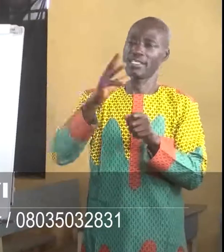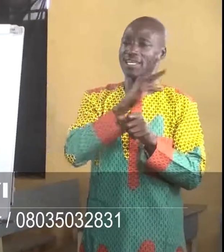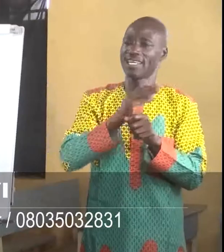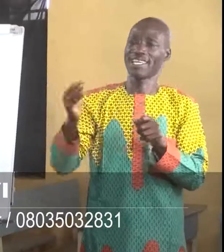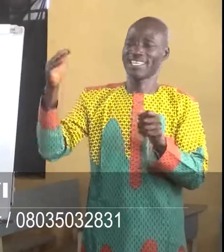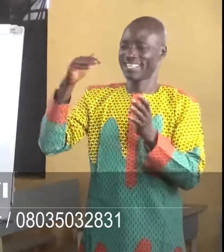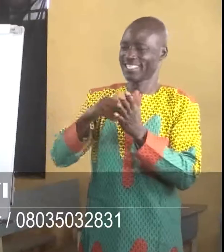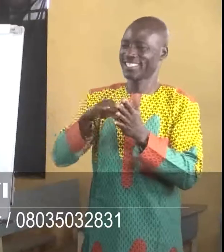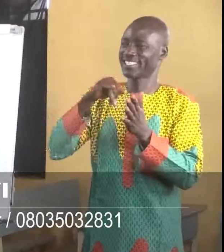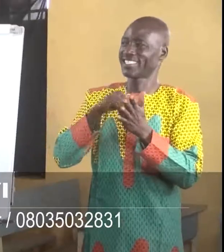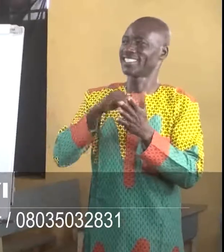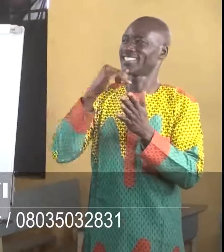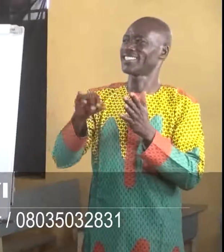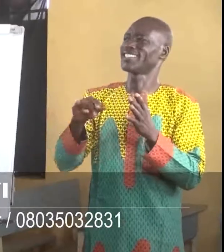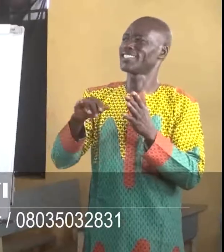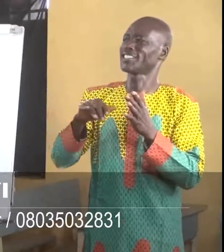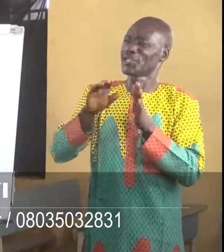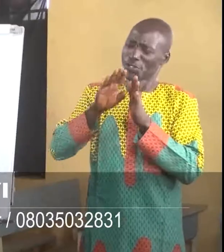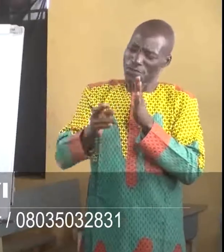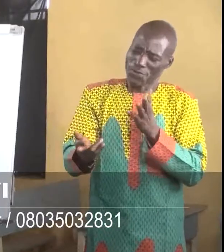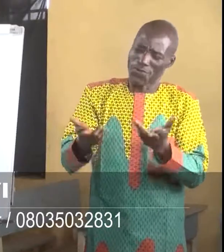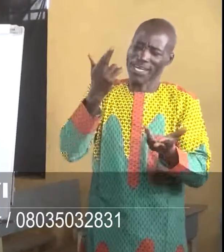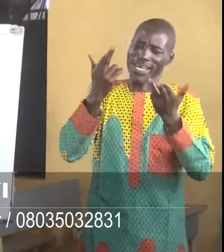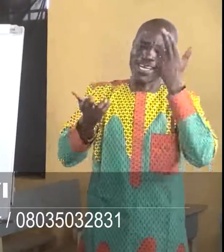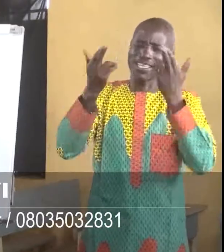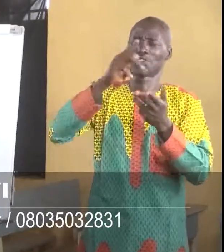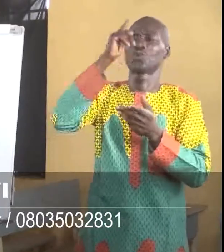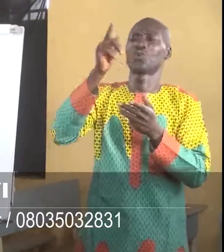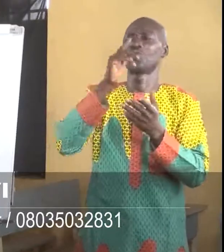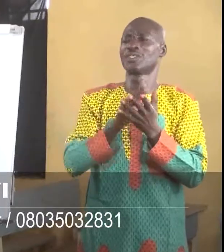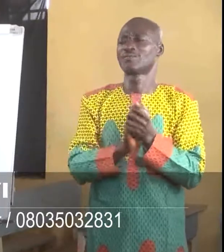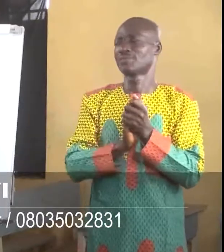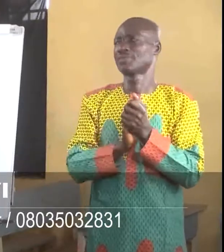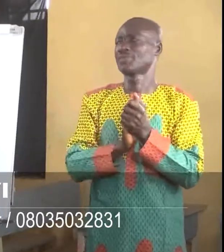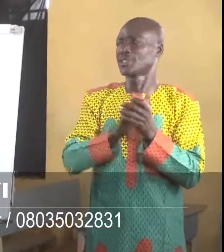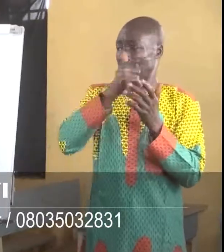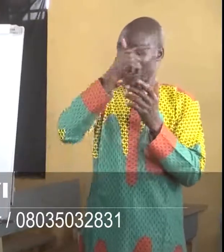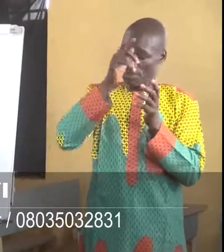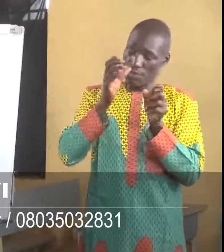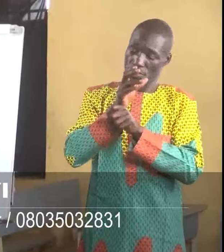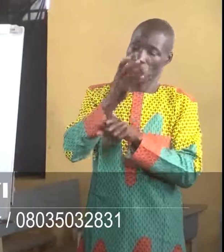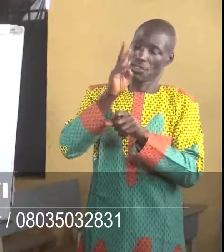an intermittent, slow rise in the prices of goods and services caused by